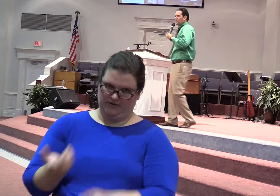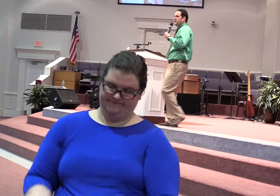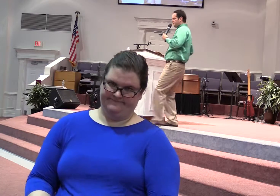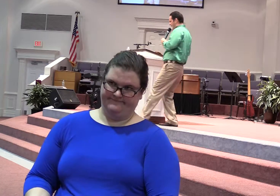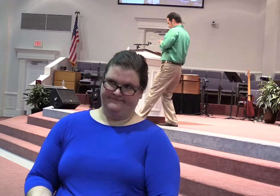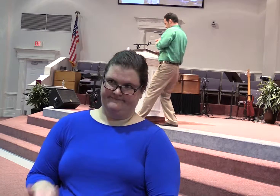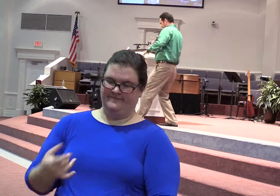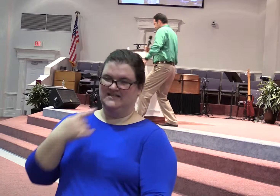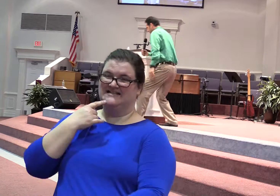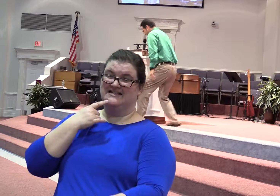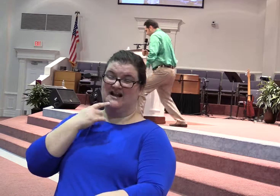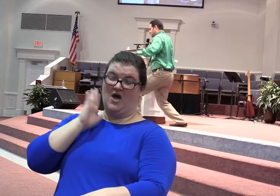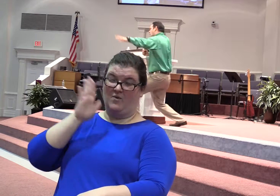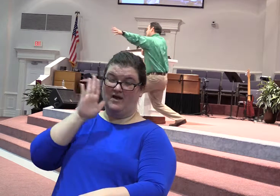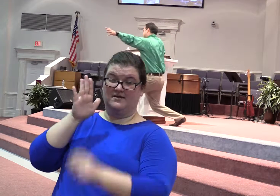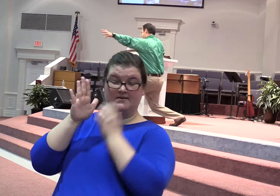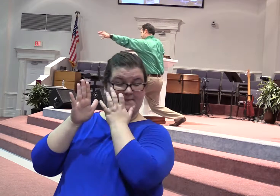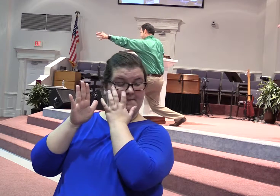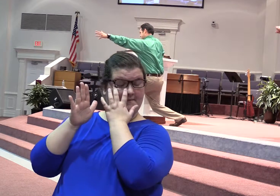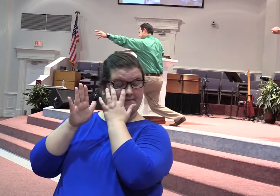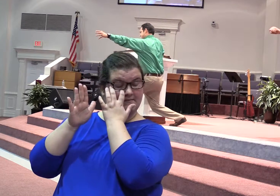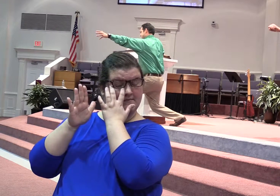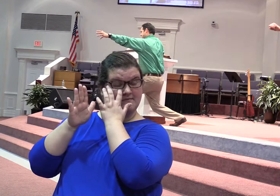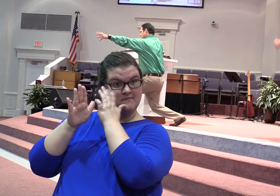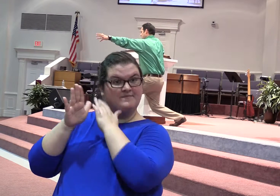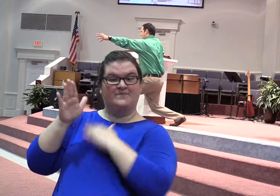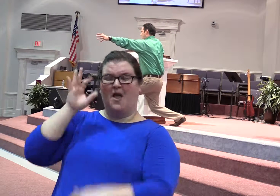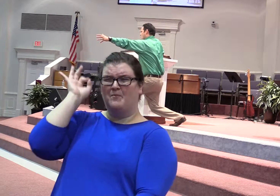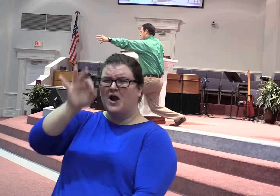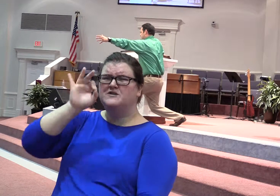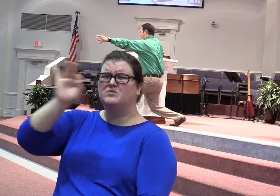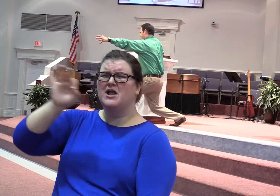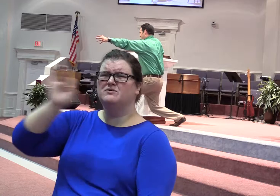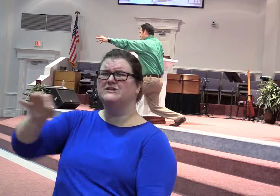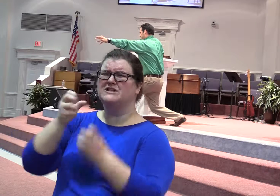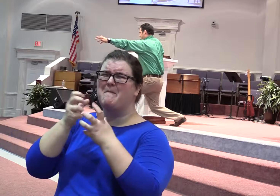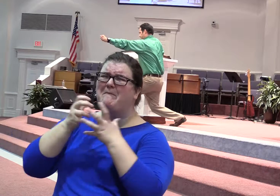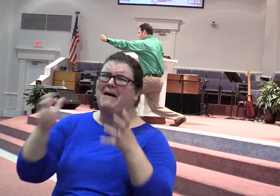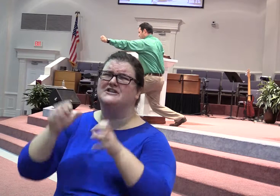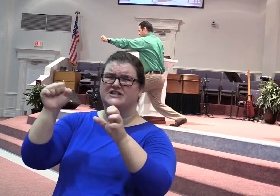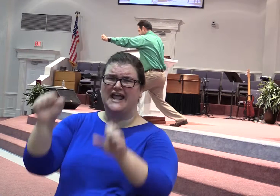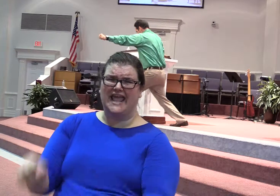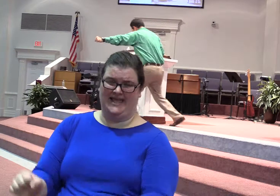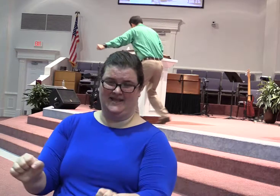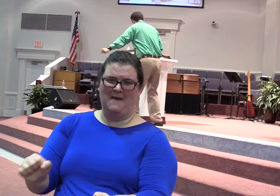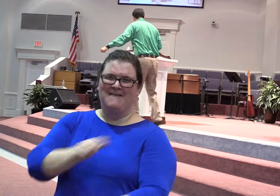Hallelujah. I'm going to reach out as far as I can. But I will never leave this